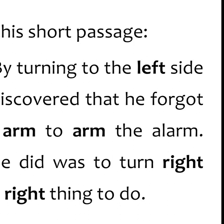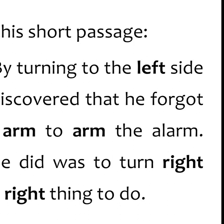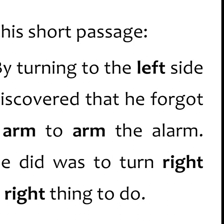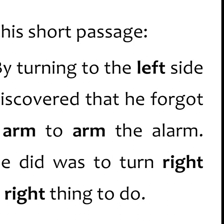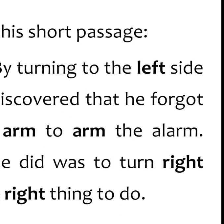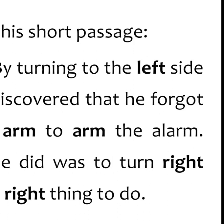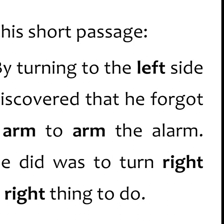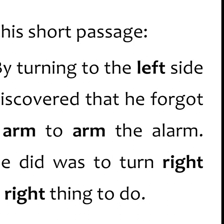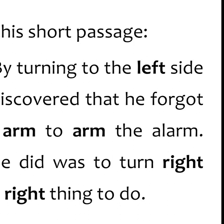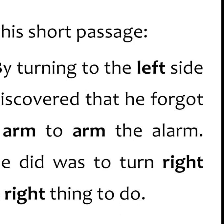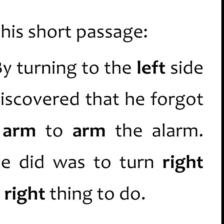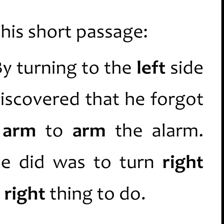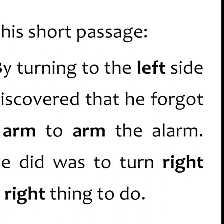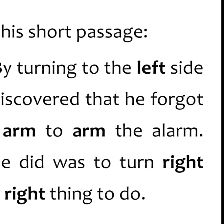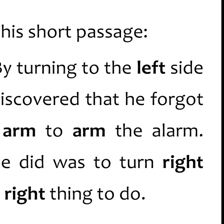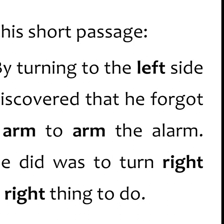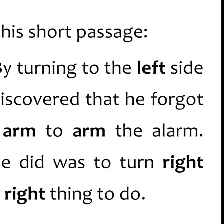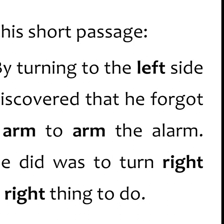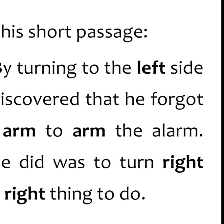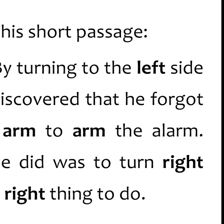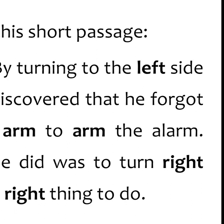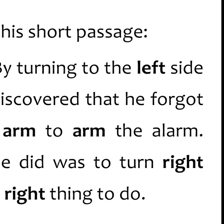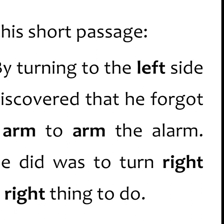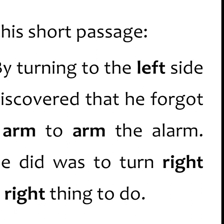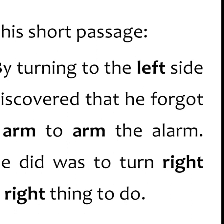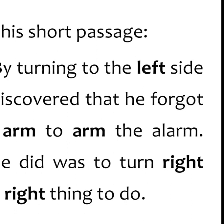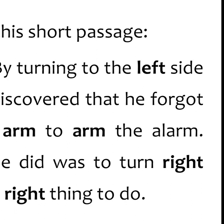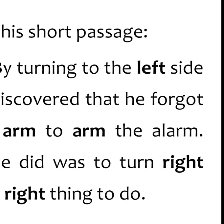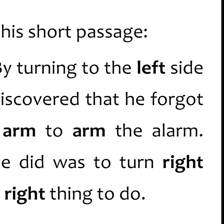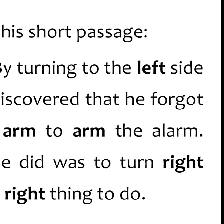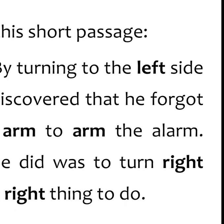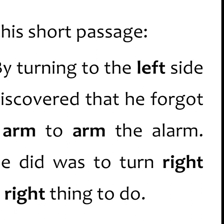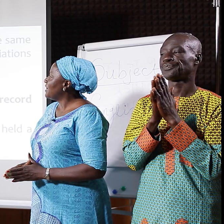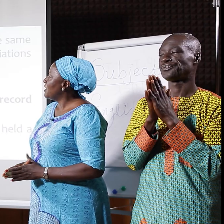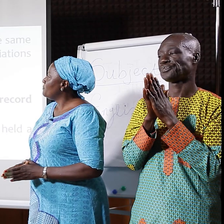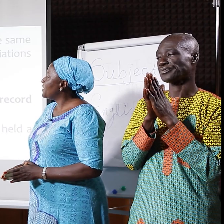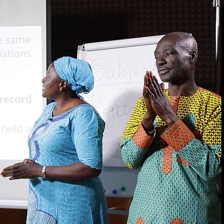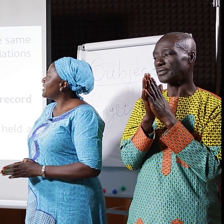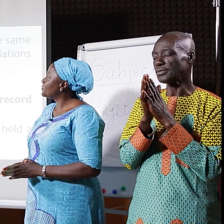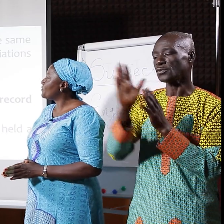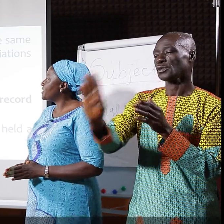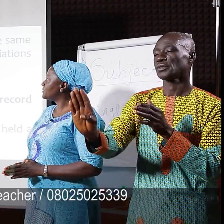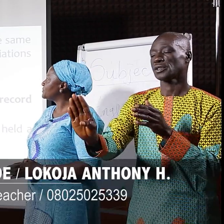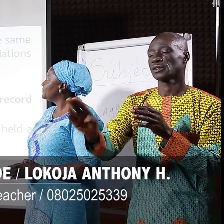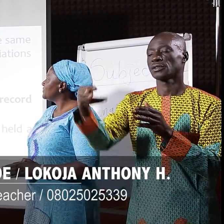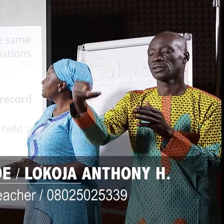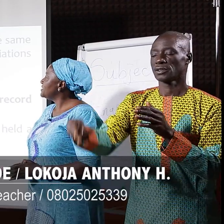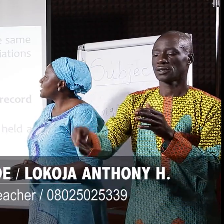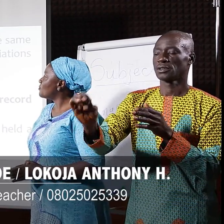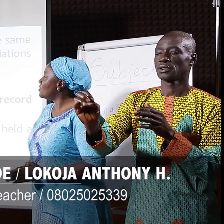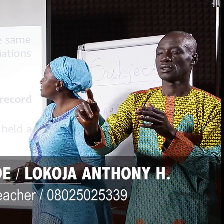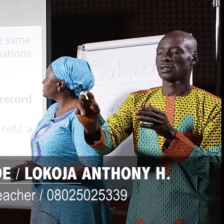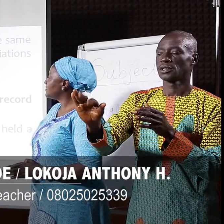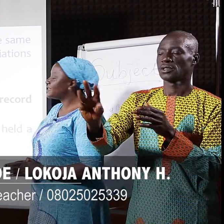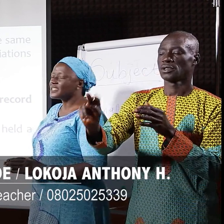was to turn right because that was the right thing to do. B, heteronyms. These